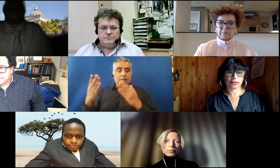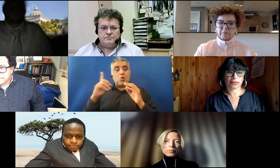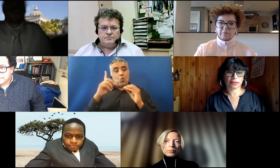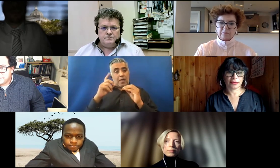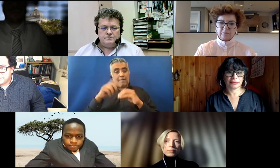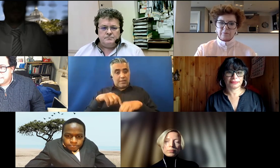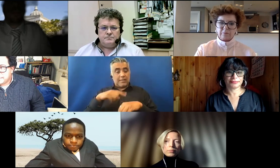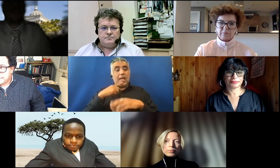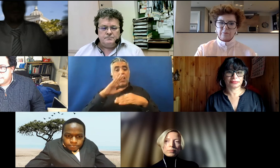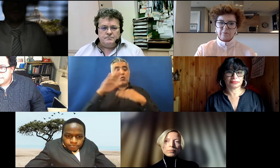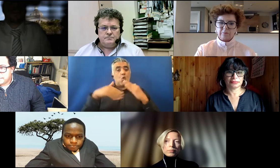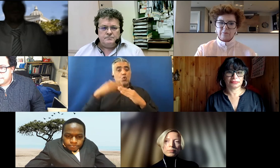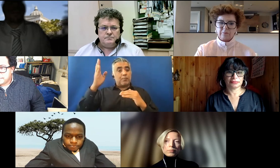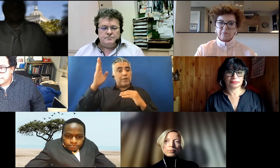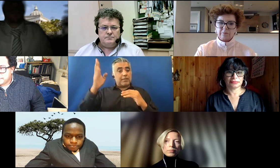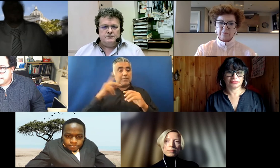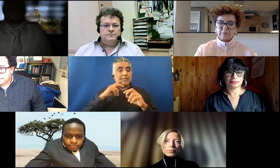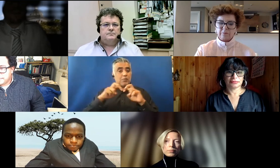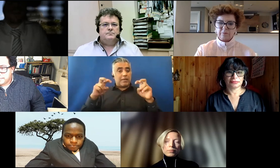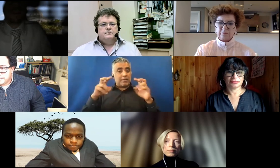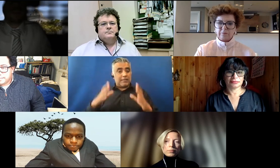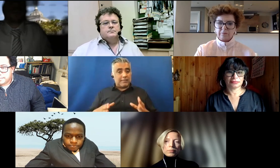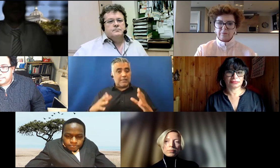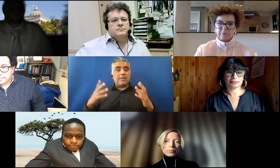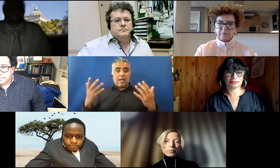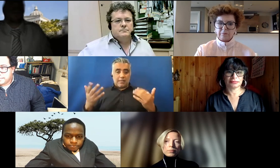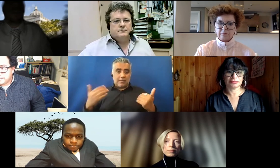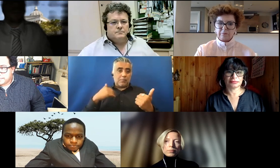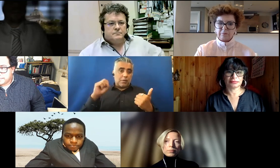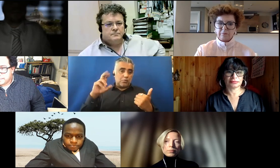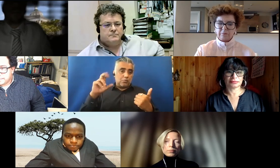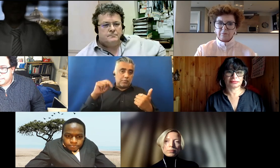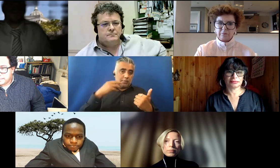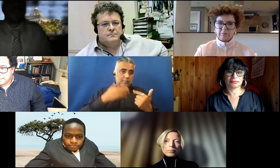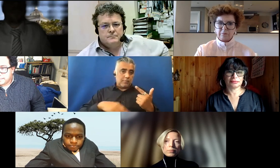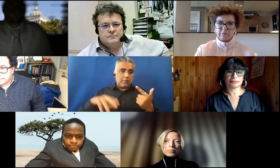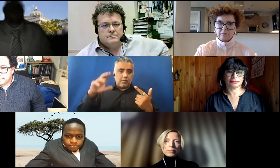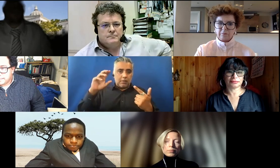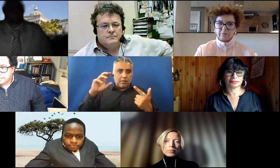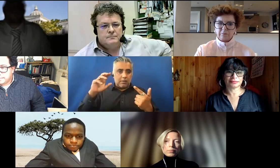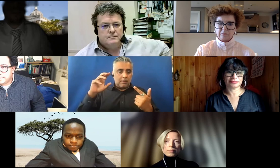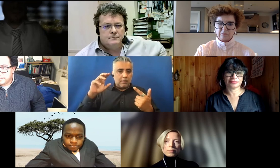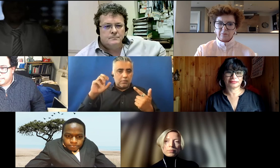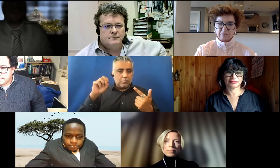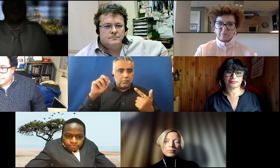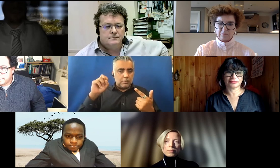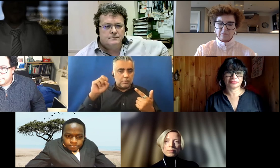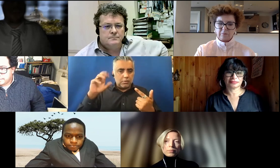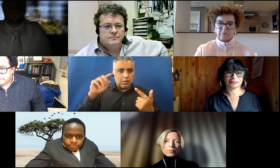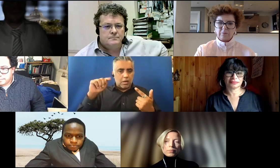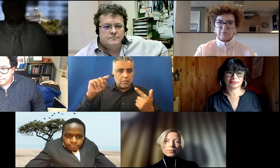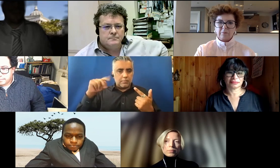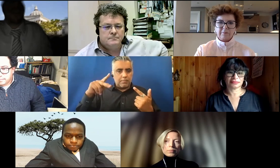of our speakers and panelists. So we had Susan Scott Parker from Business Disability. We